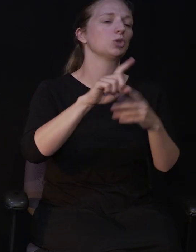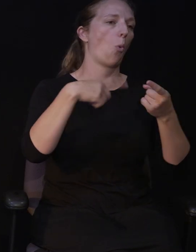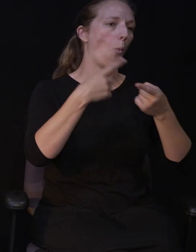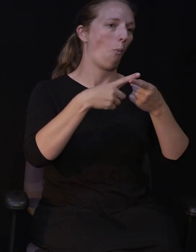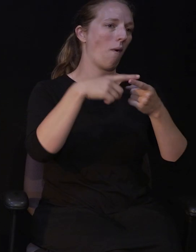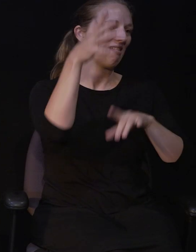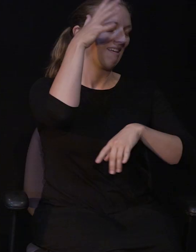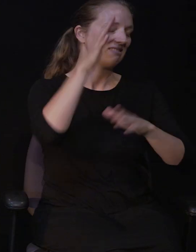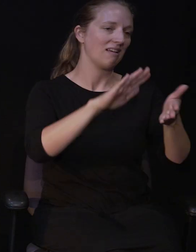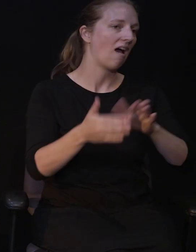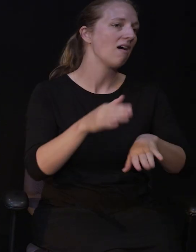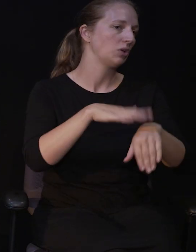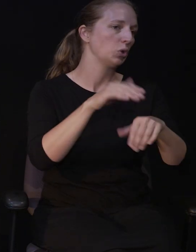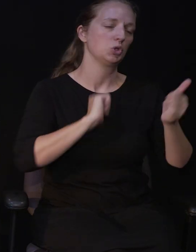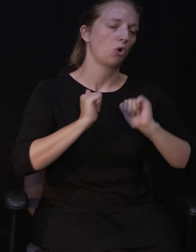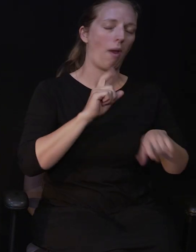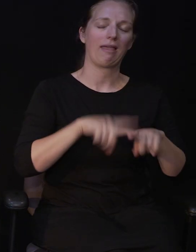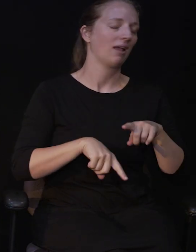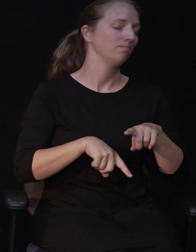job. And